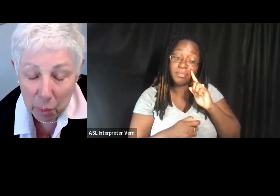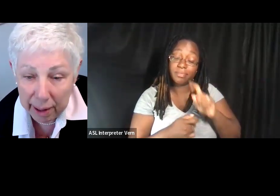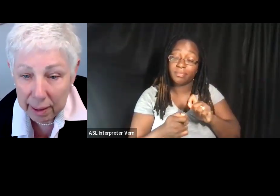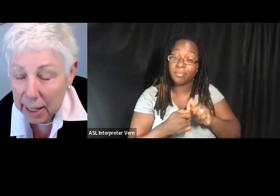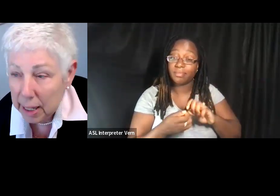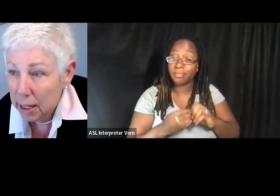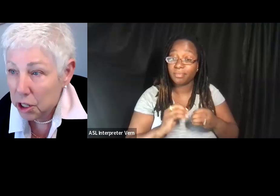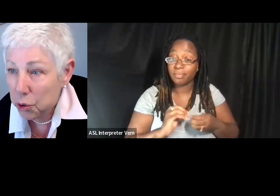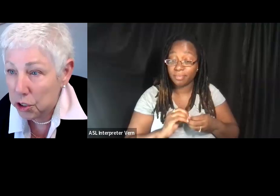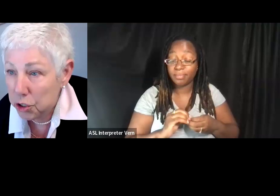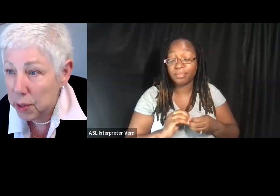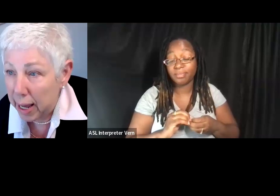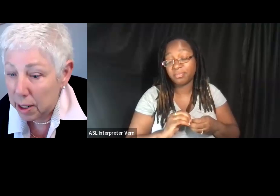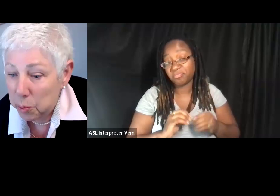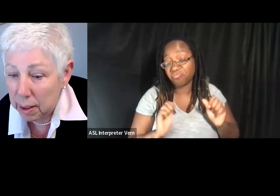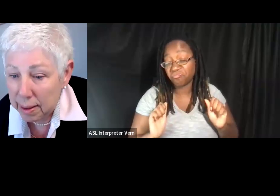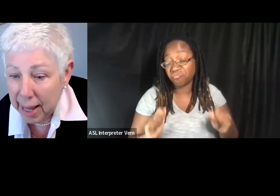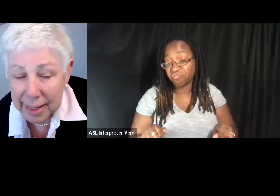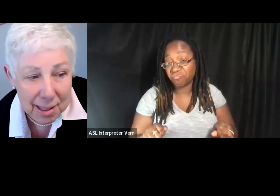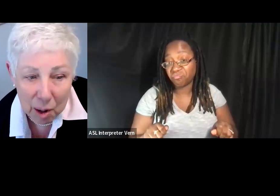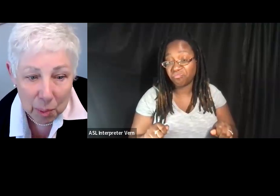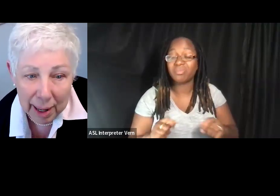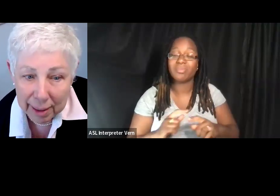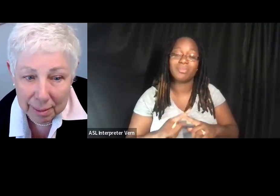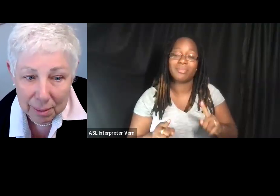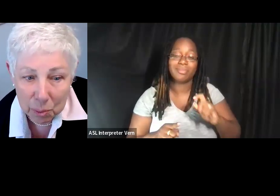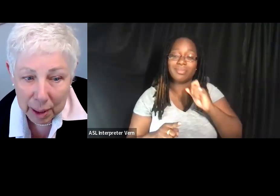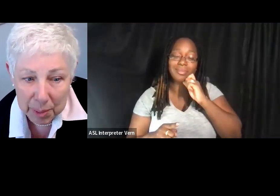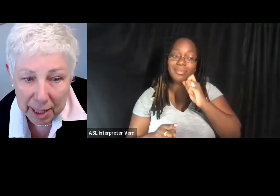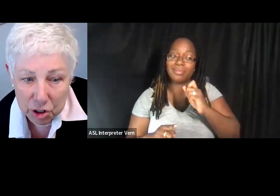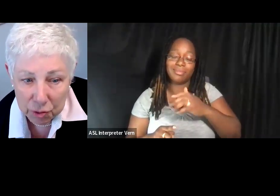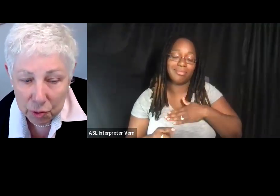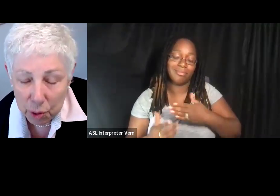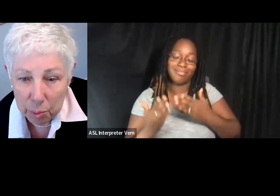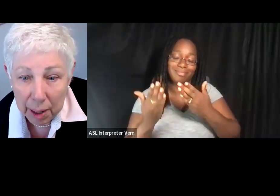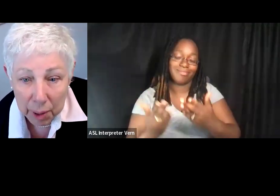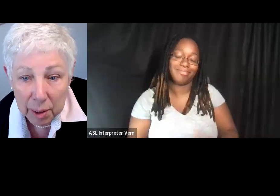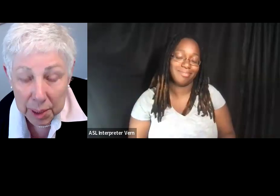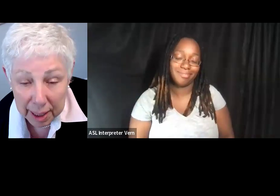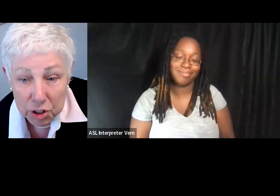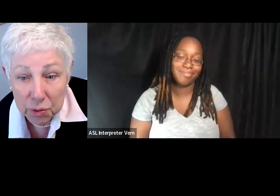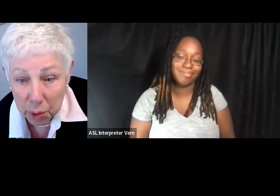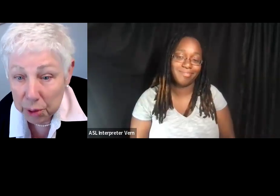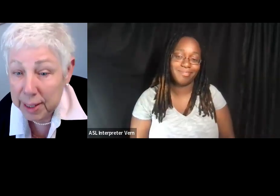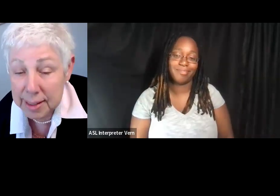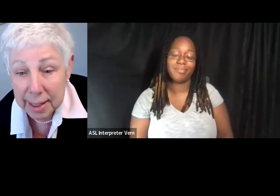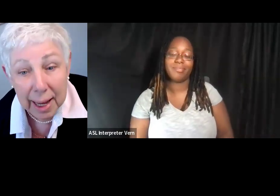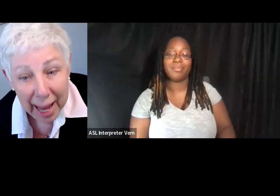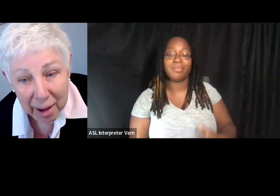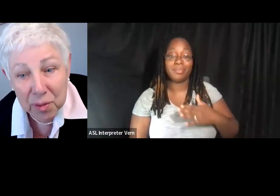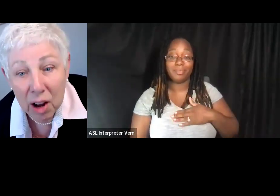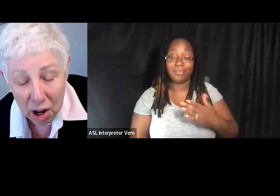way that way, you can do that, but that is not my recommendation for you. My recommendation for you